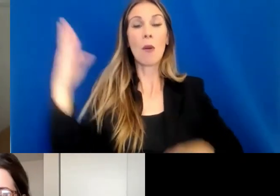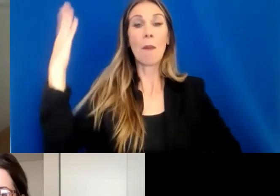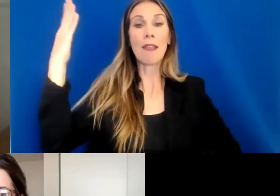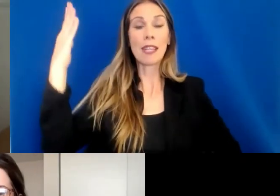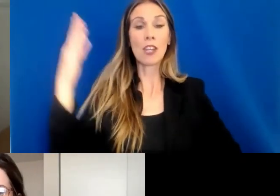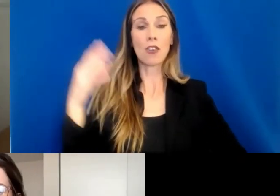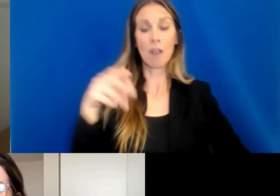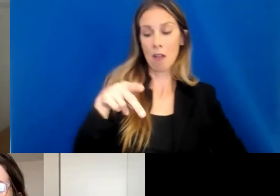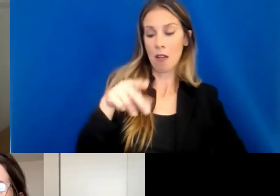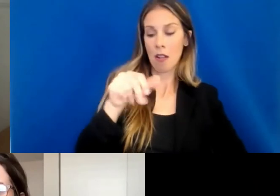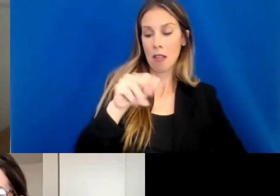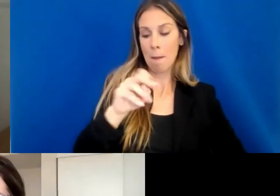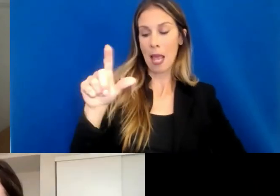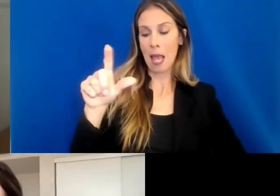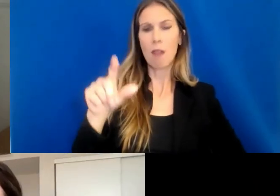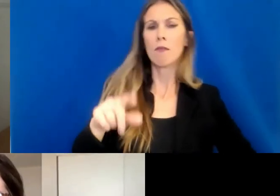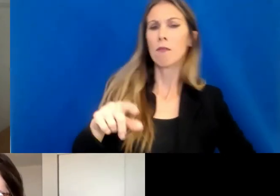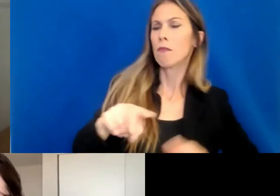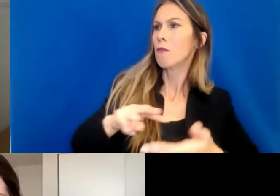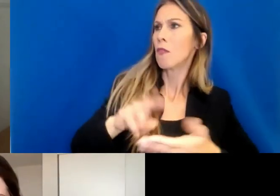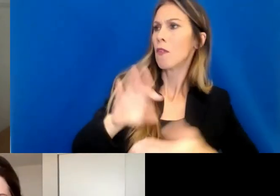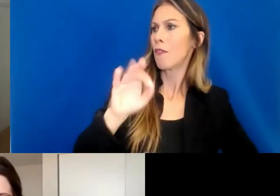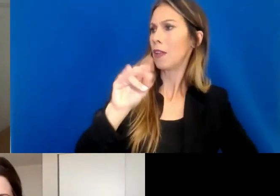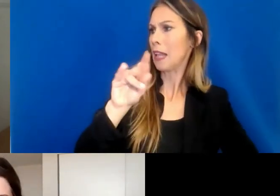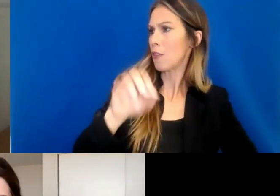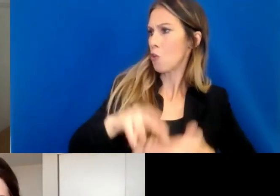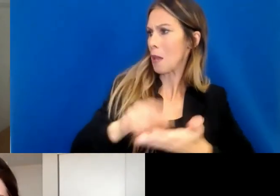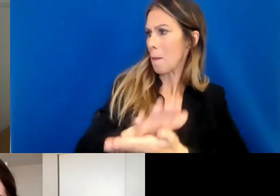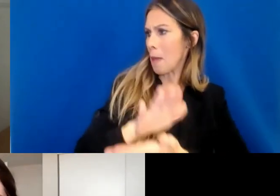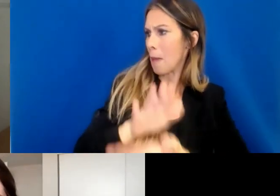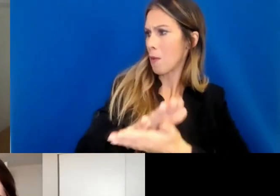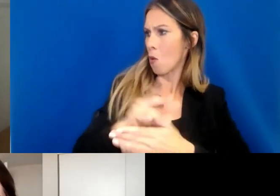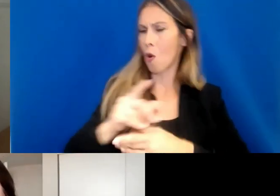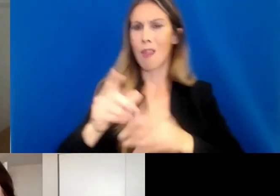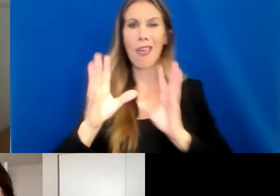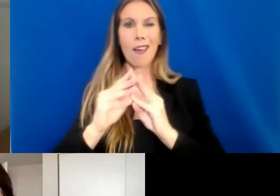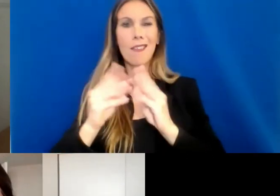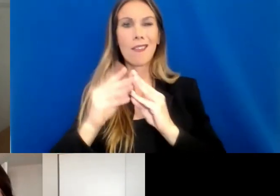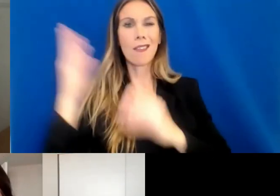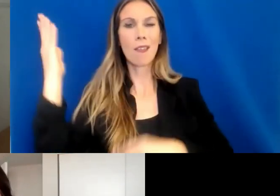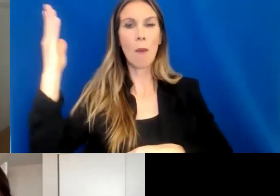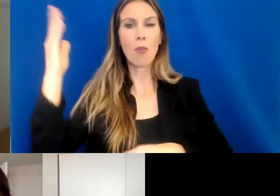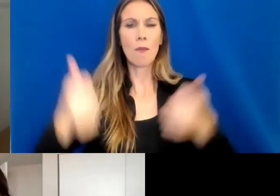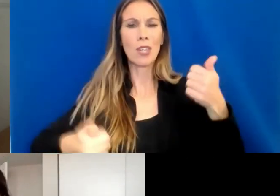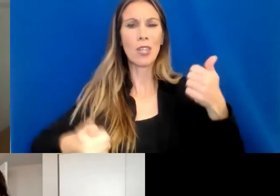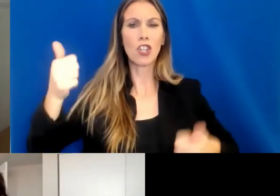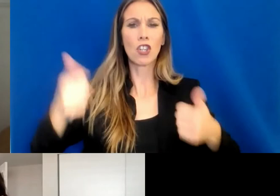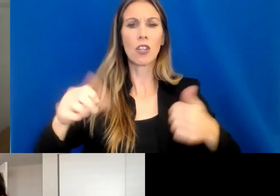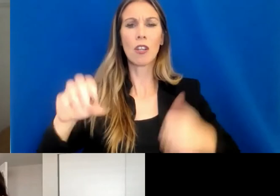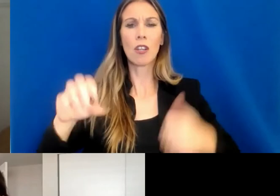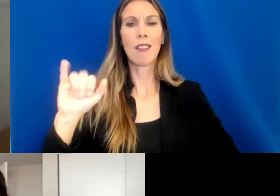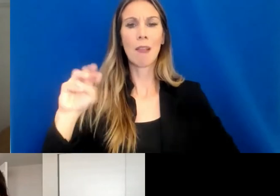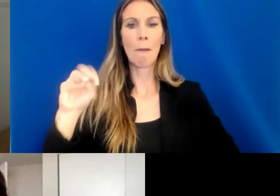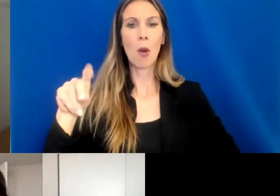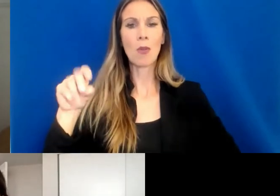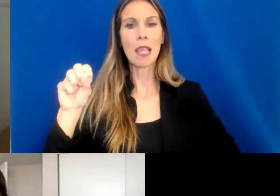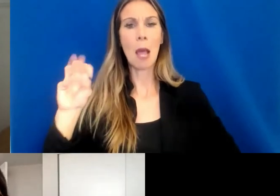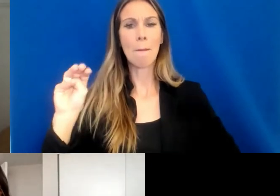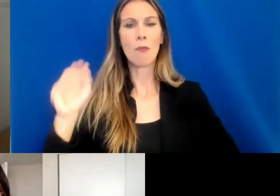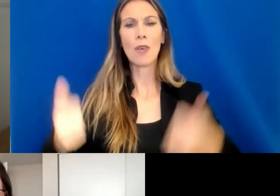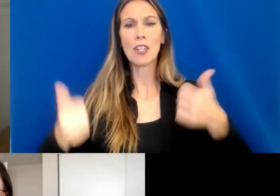paper sessions, or the symposia? I think we did. Was it?